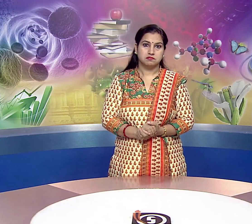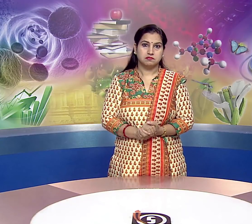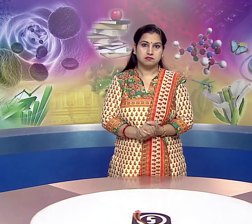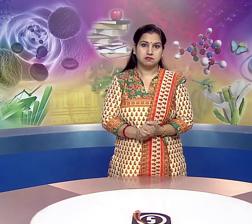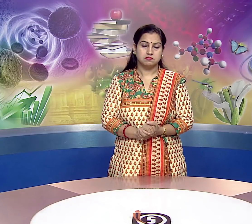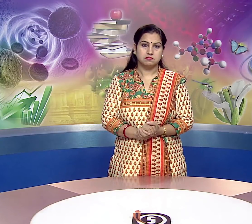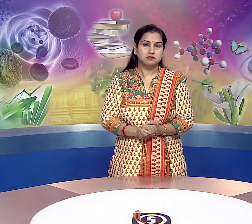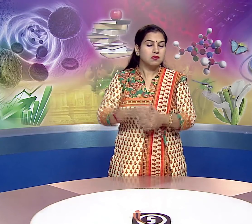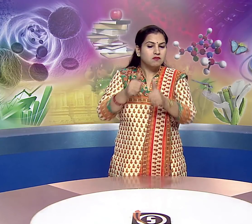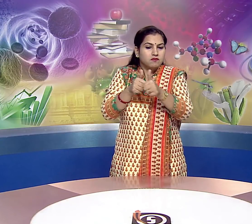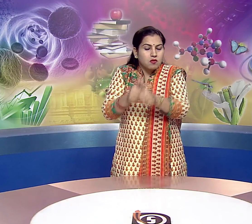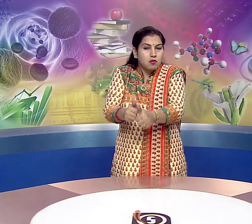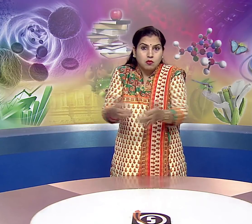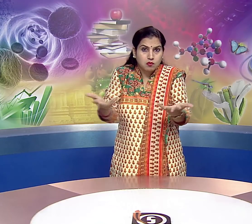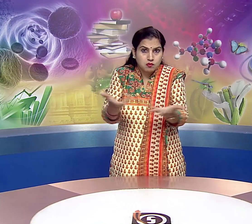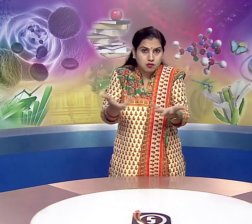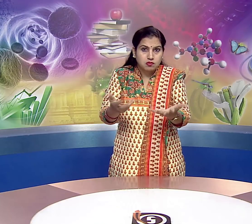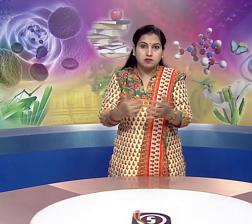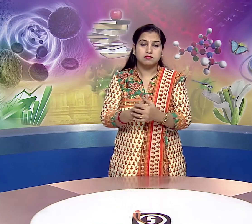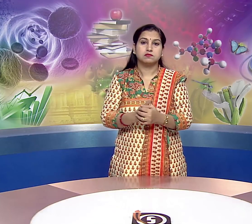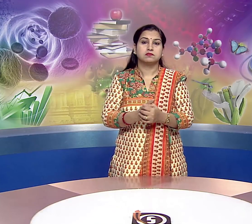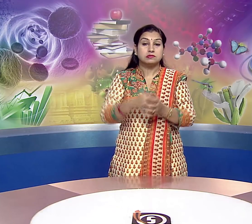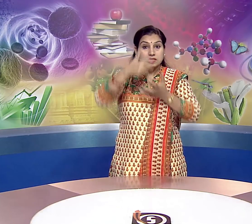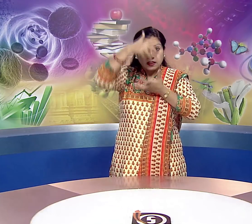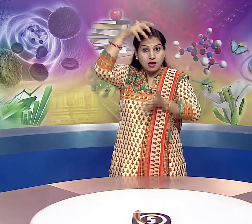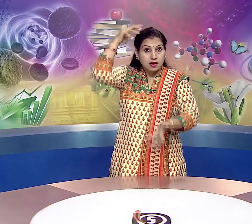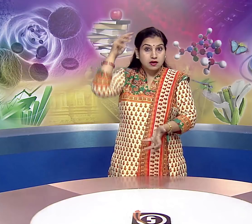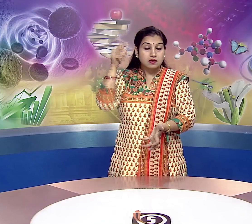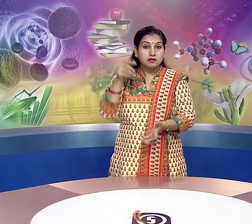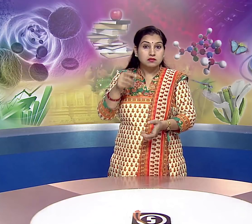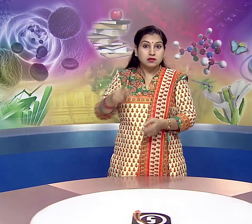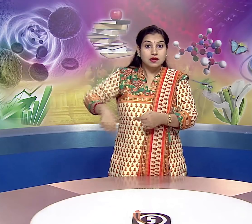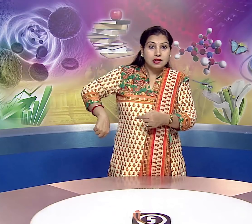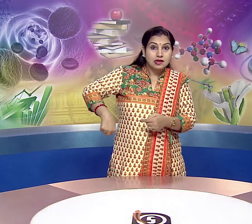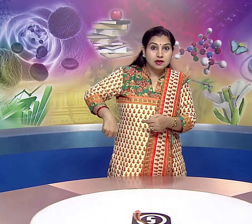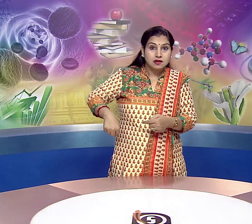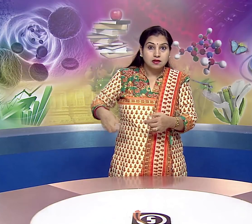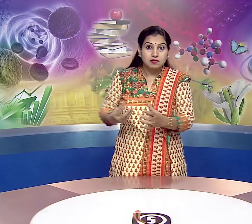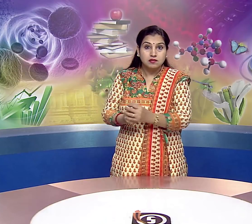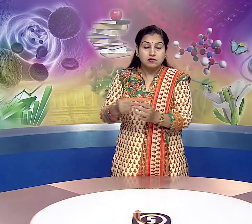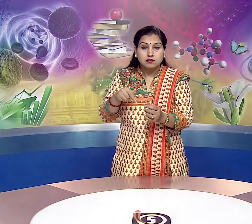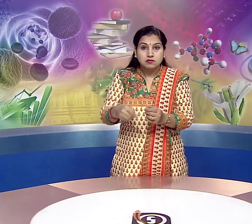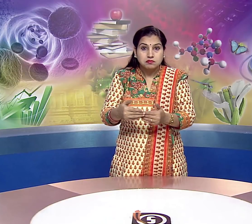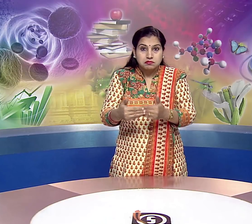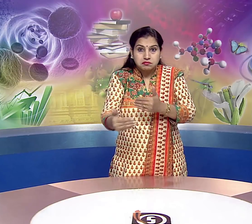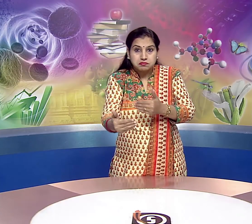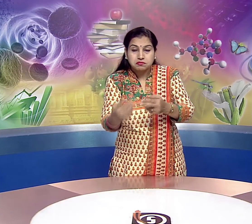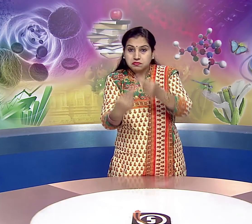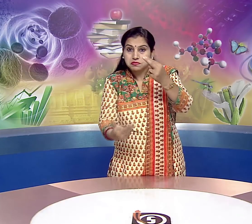and following the tiger's trail, let us see